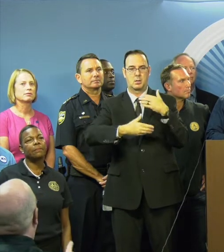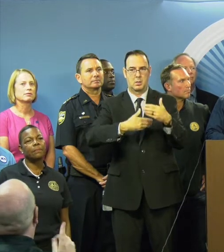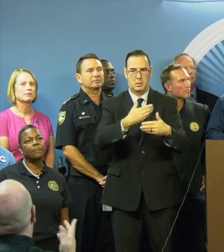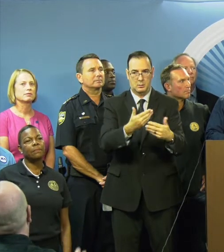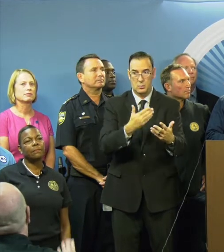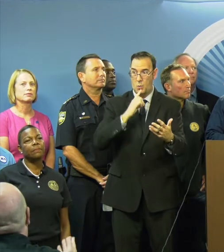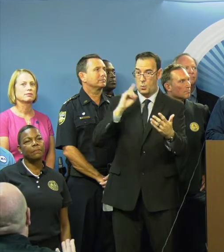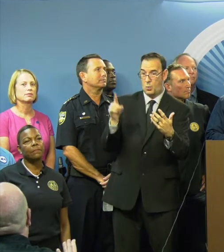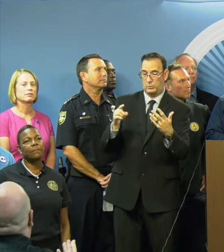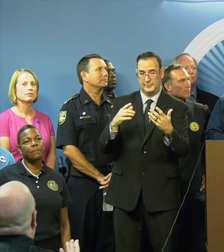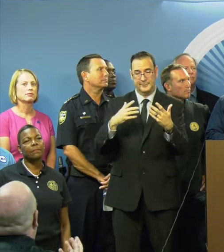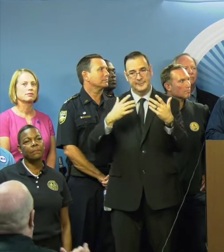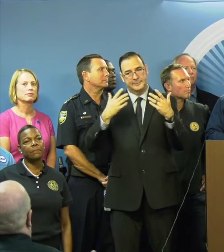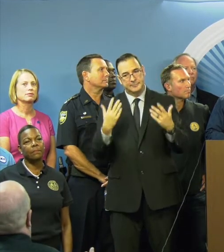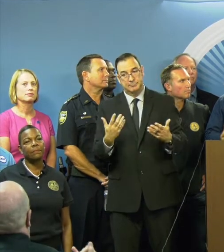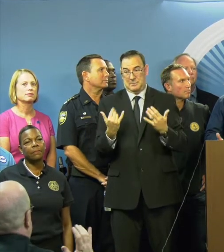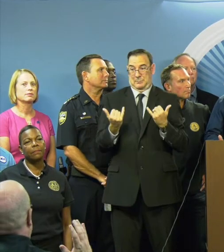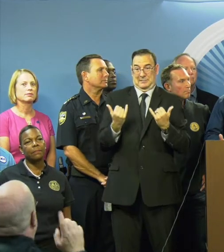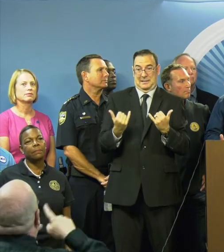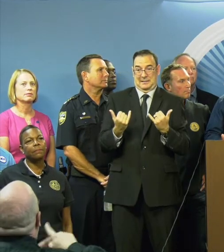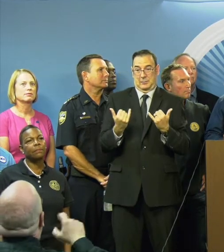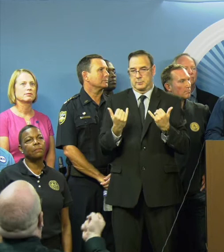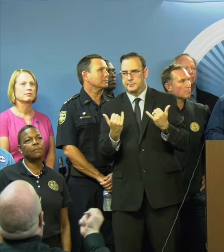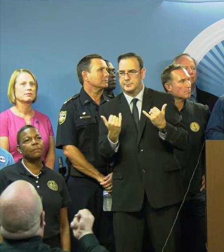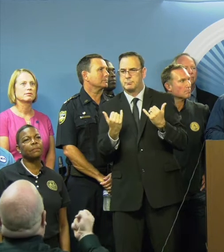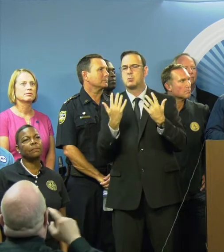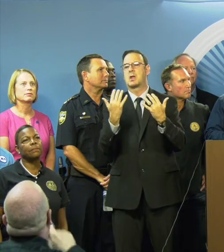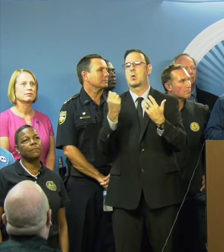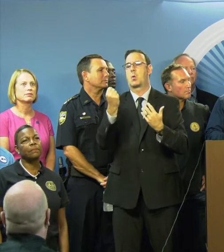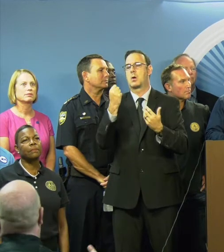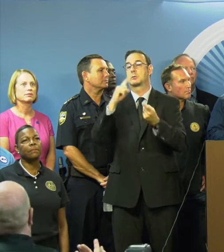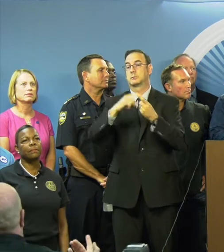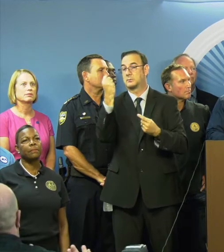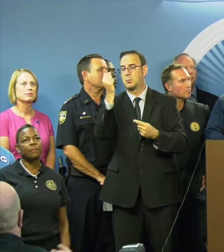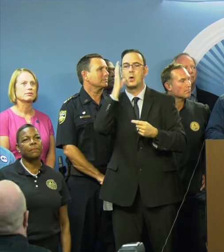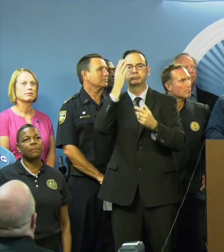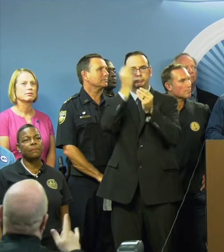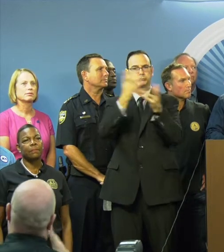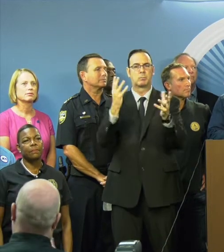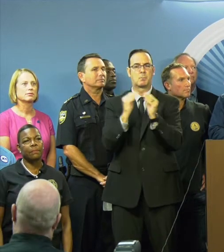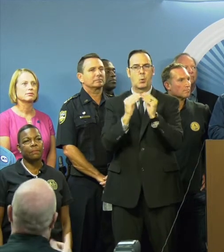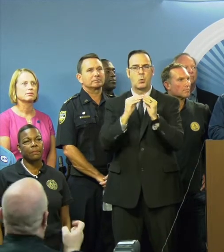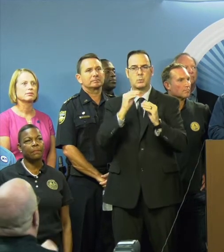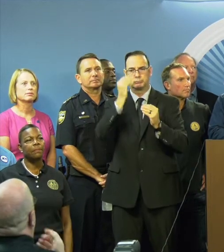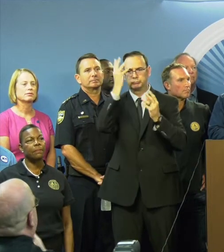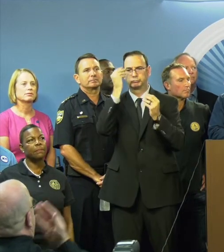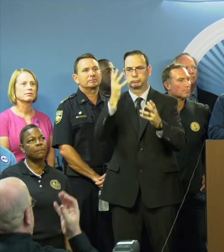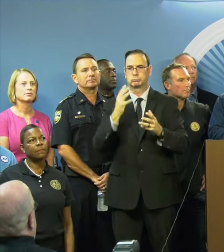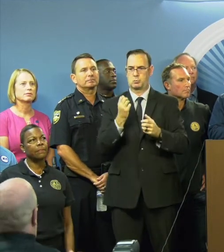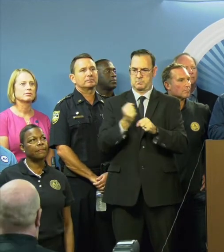you know, may not come until Saturday maybe, and that's fine because you want to make the best decision you